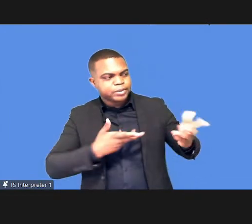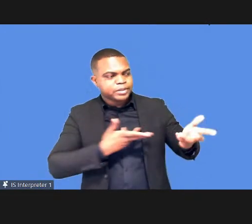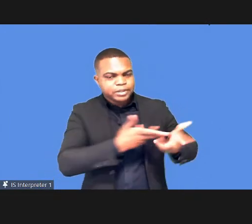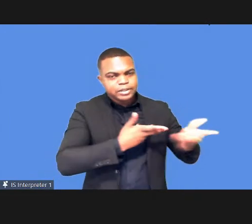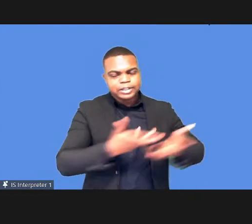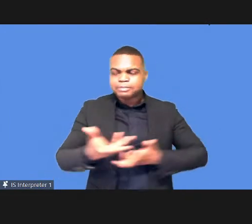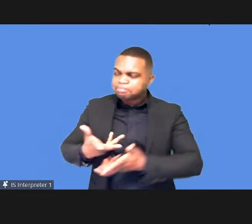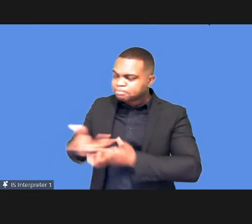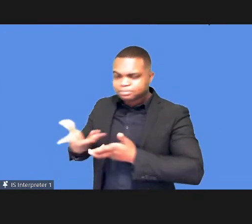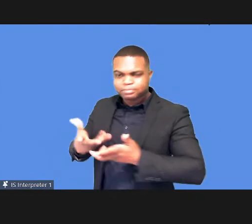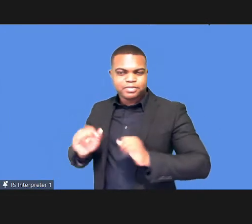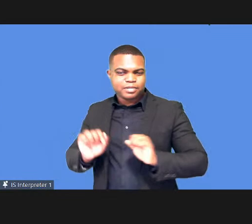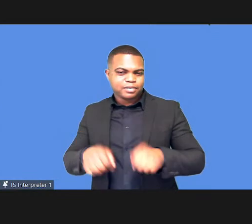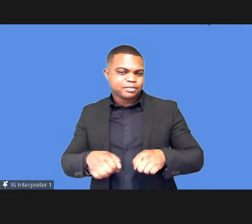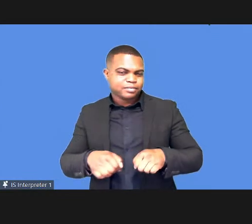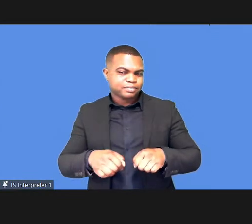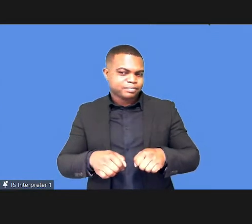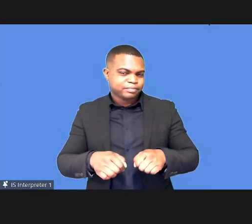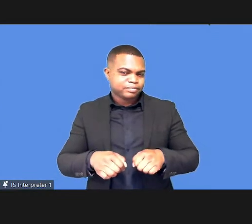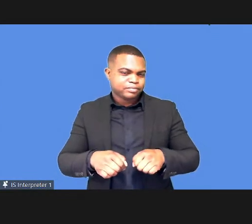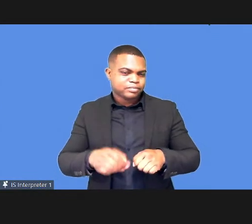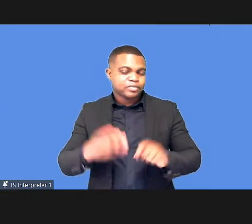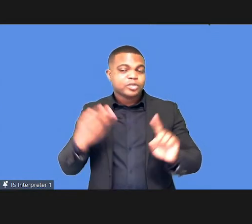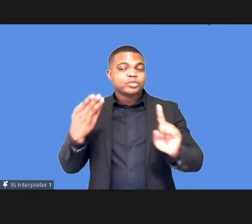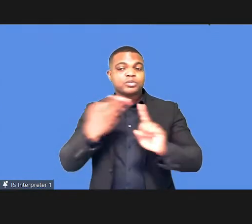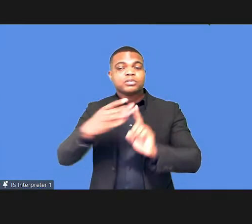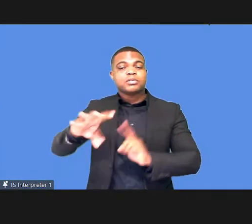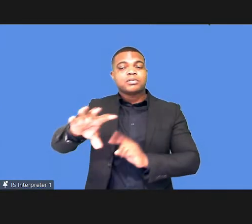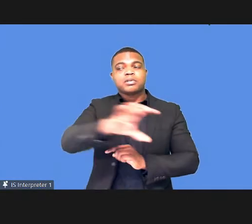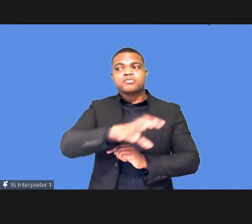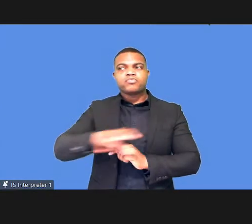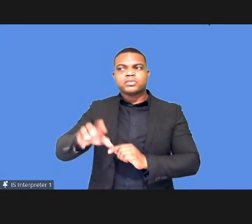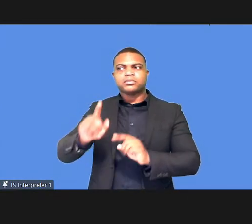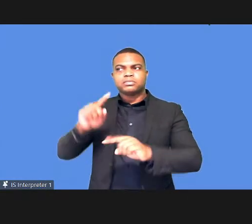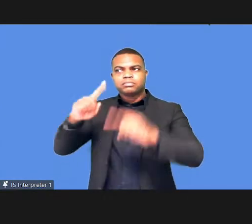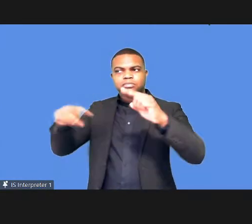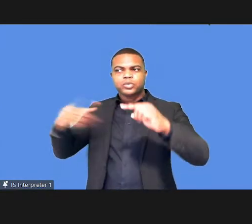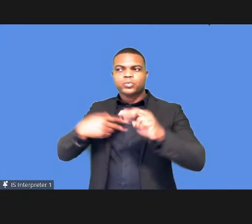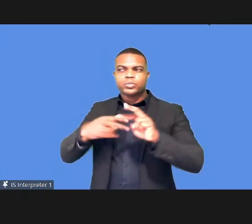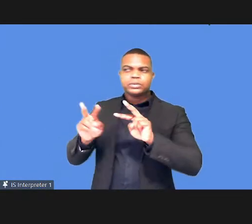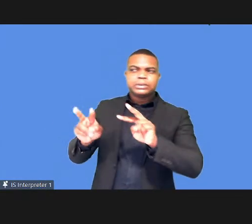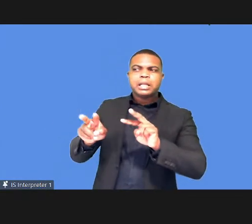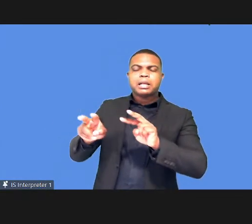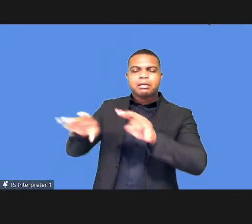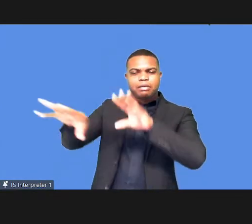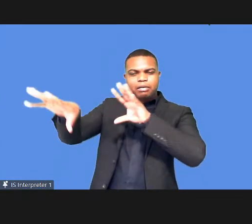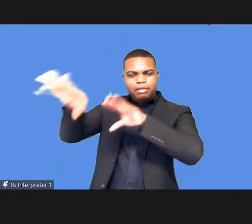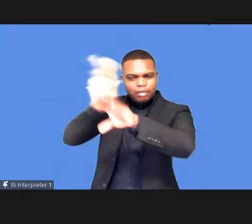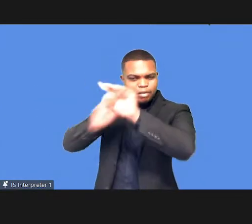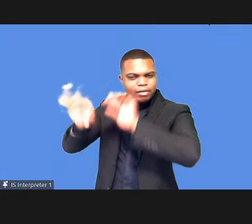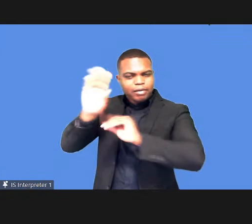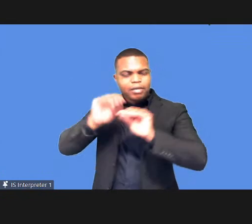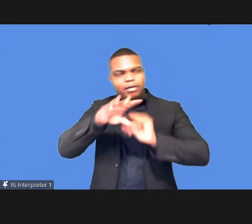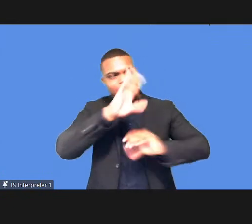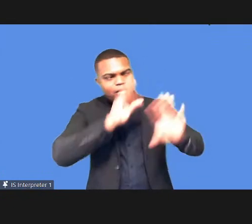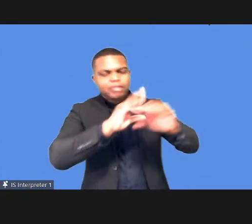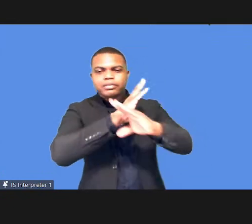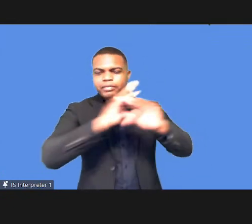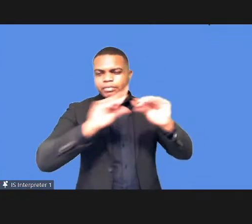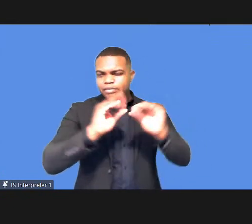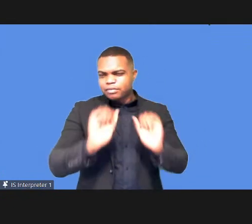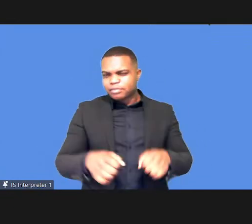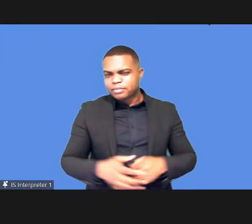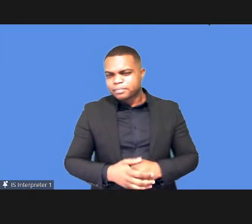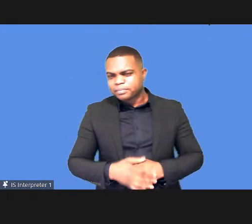is something that we have noted and that is informing this panel is that availability of statistical data,